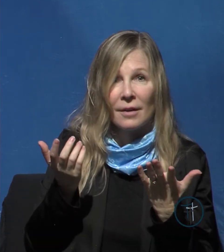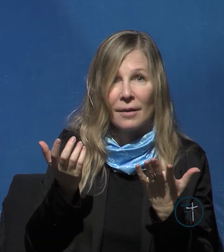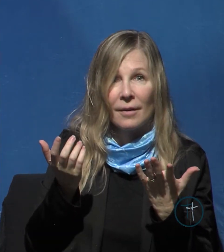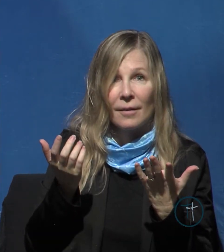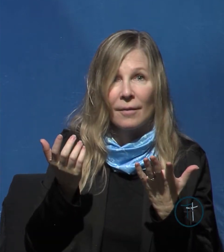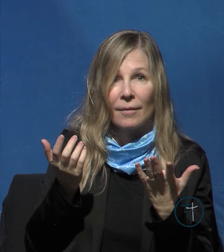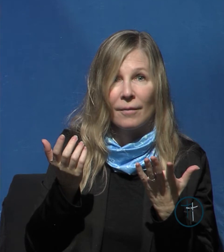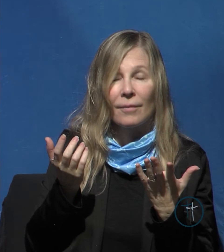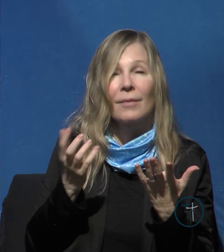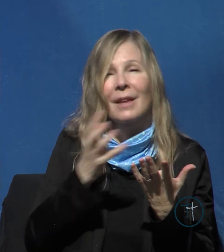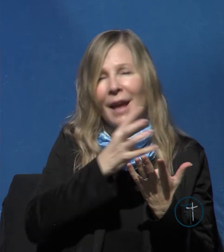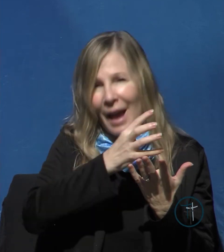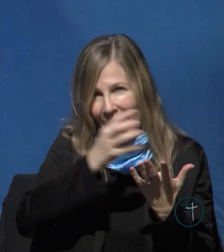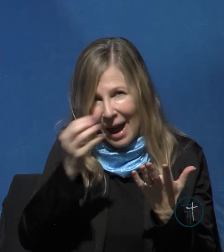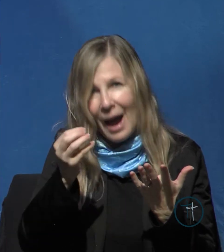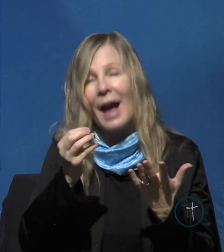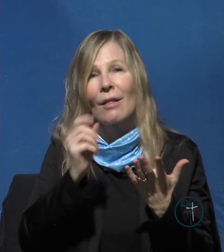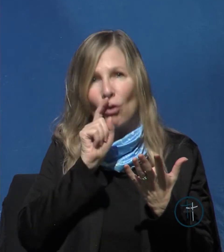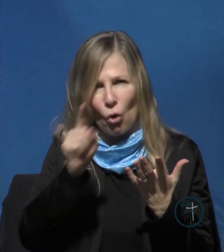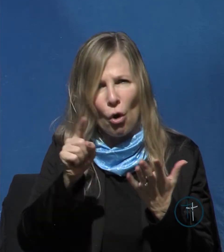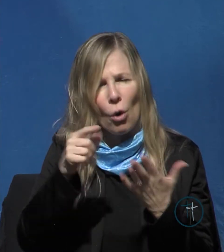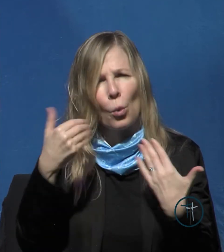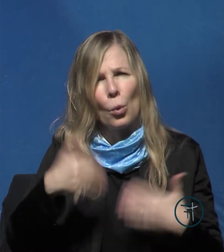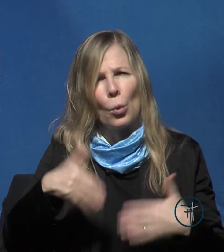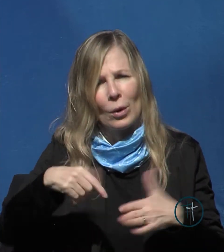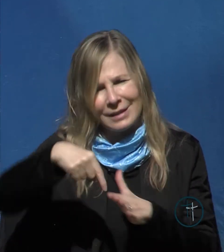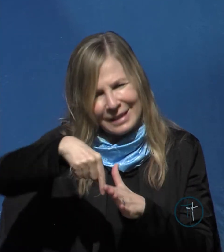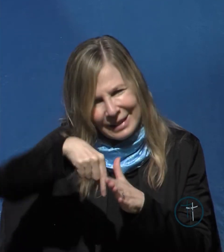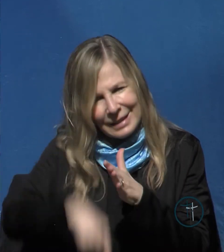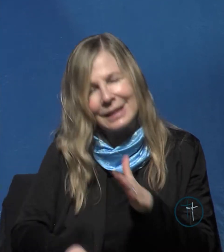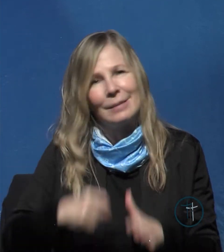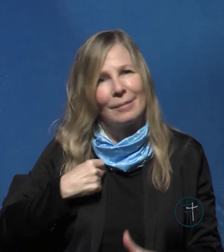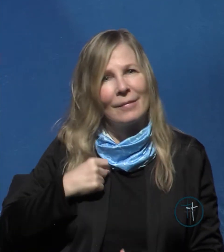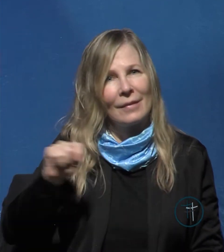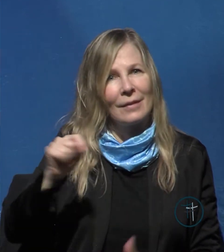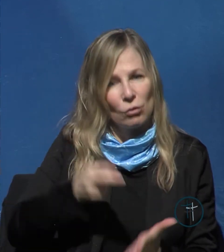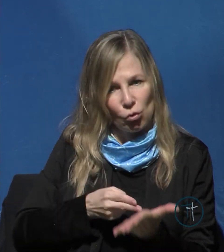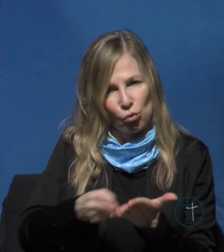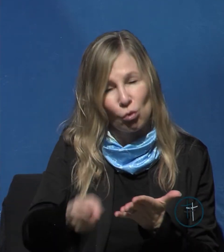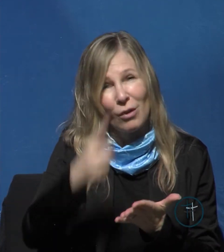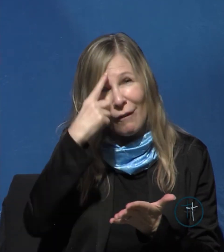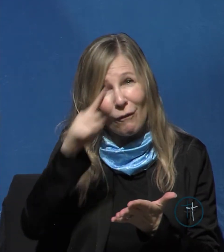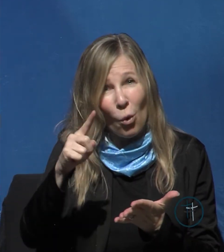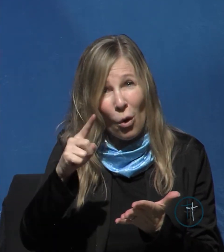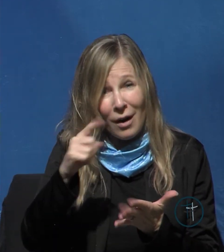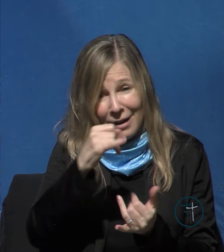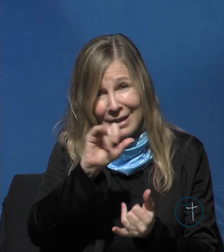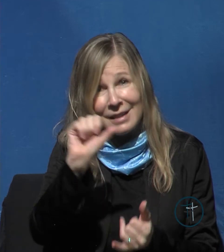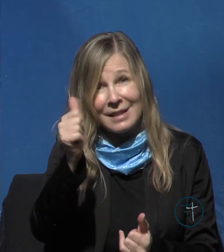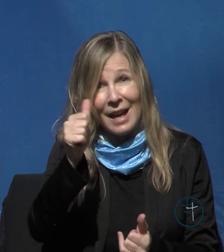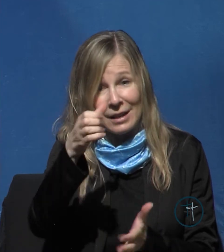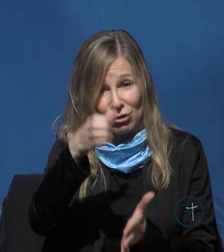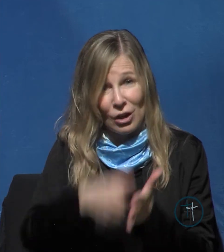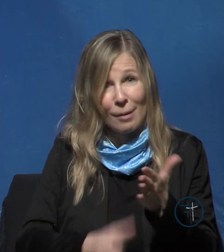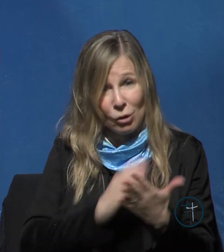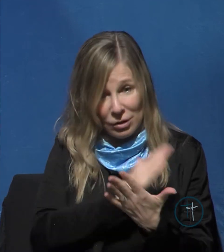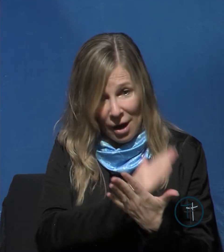And there's deep theological truths taught for 10 chapters. And then chapter 11 is a